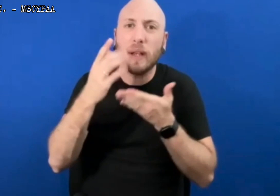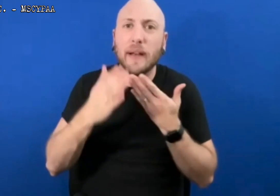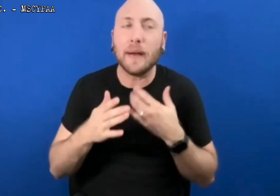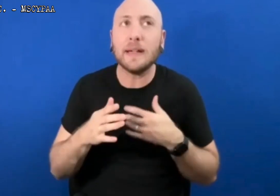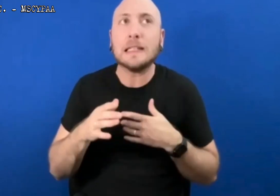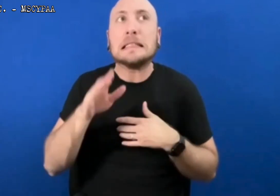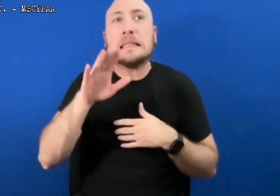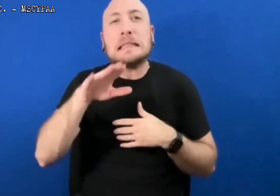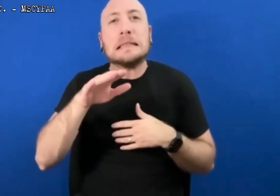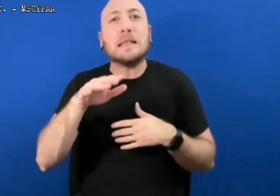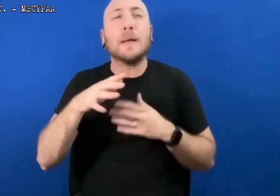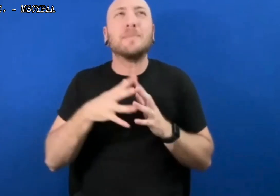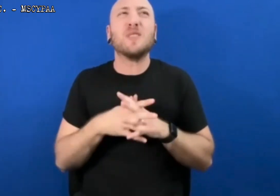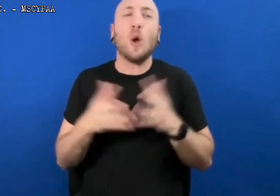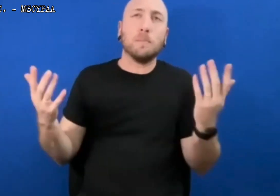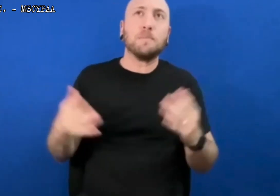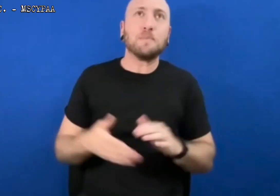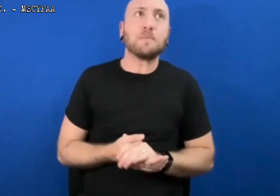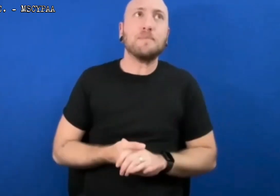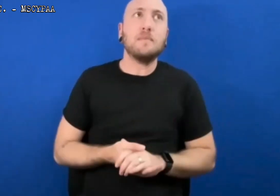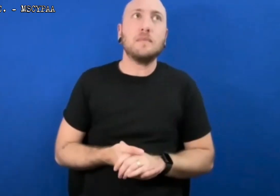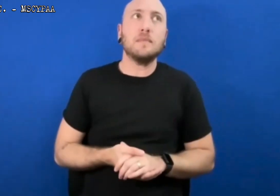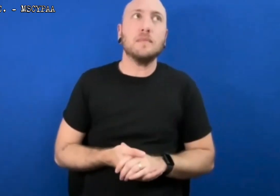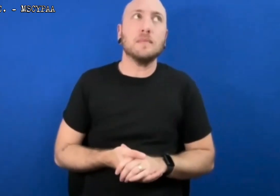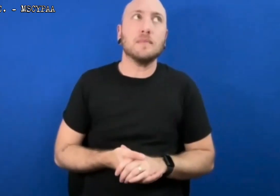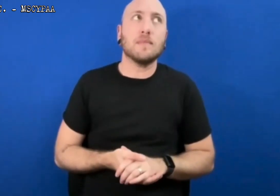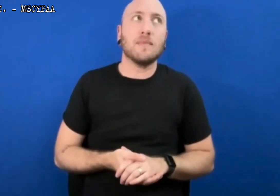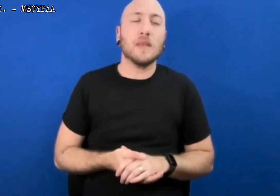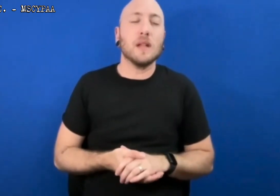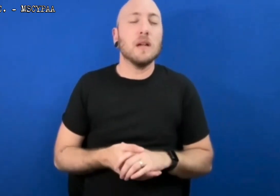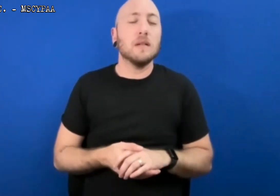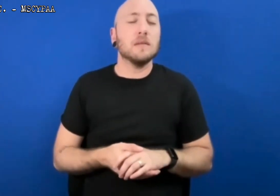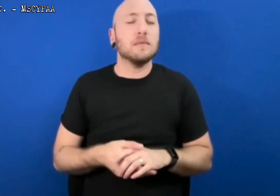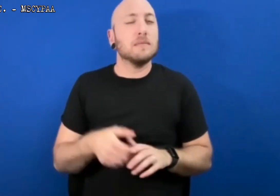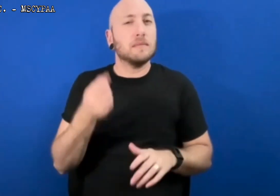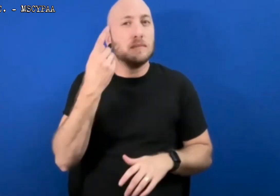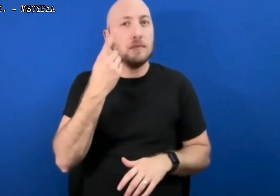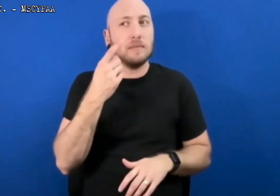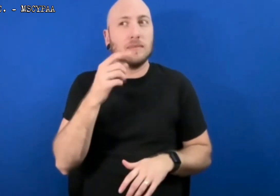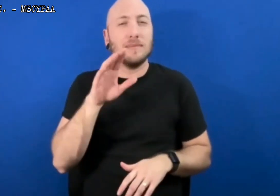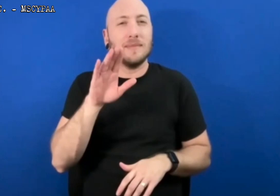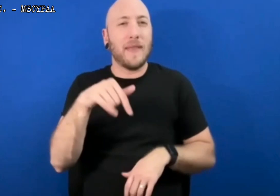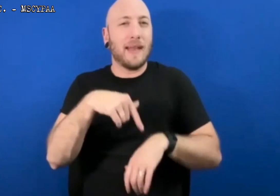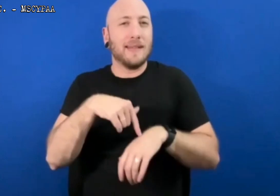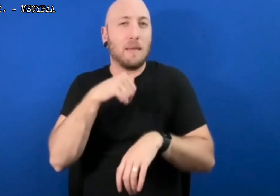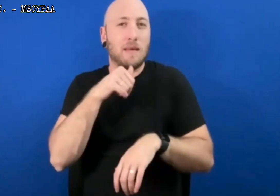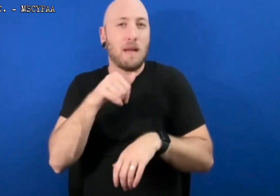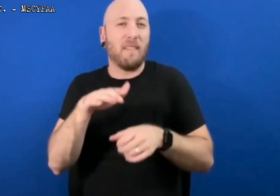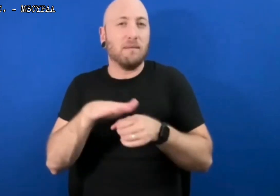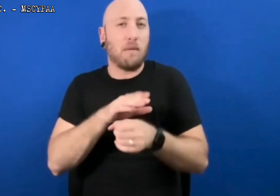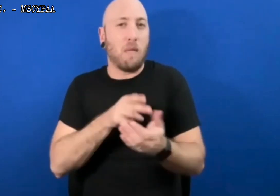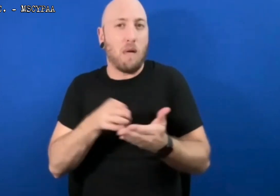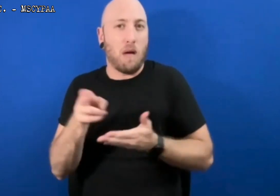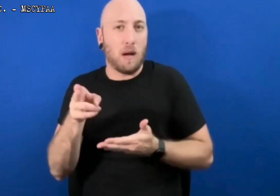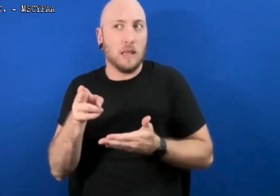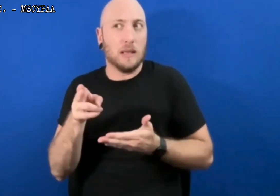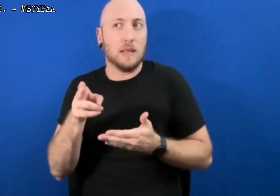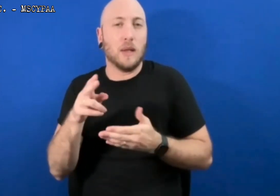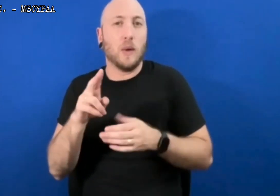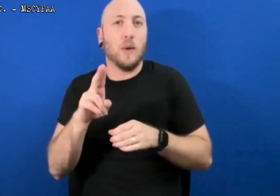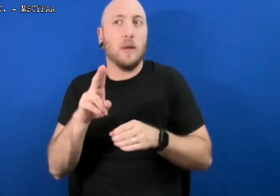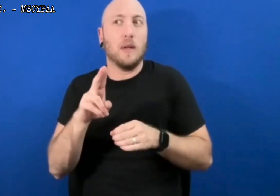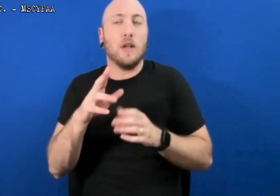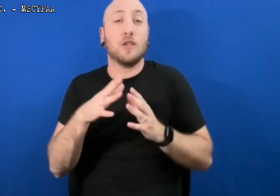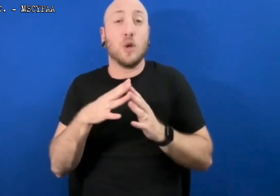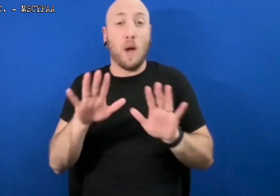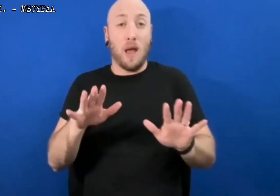don't know at which point or what times in my story I wasn't being fully honest, but I was abusing other substances. In the 3 years that I